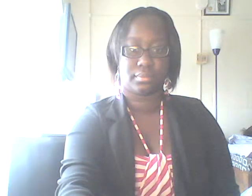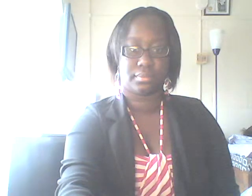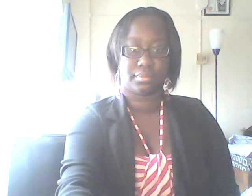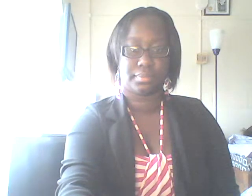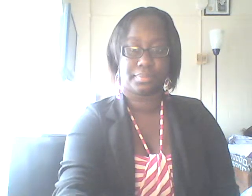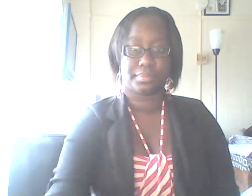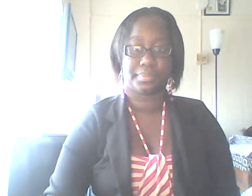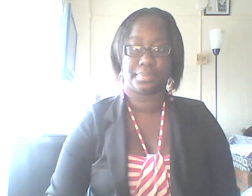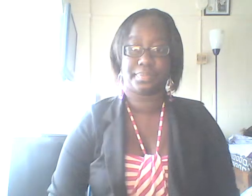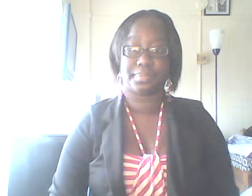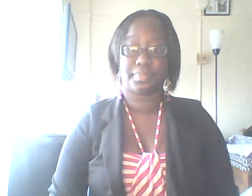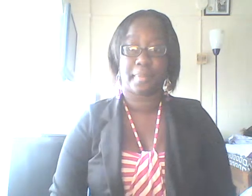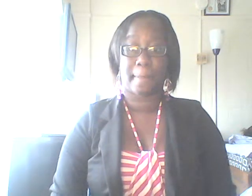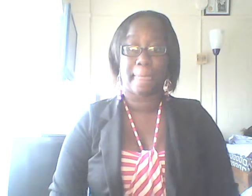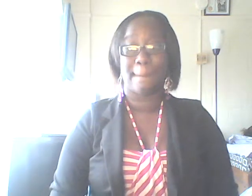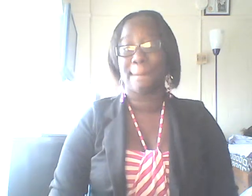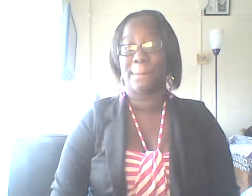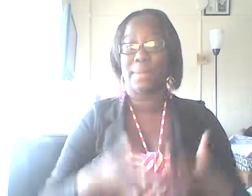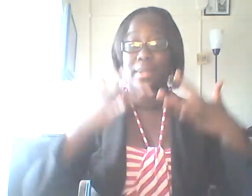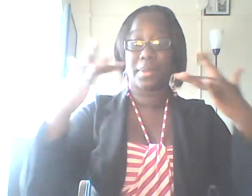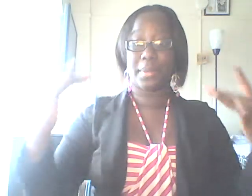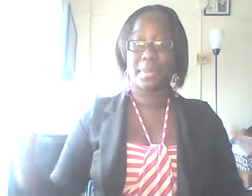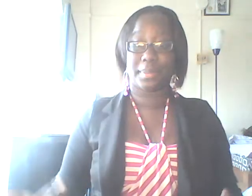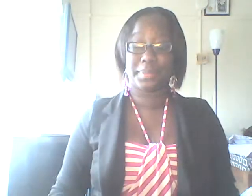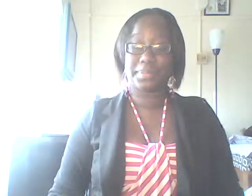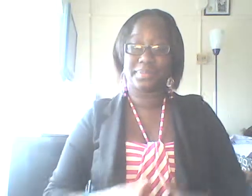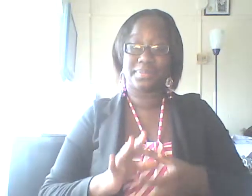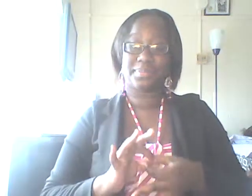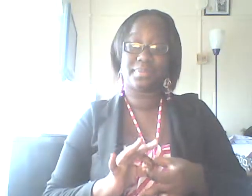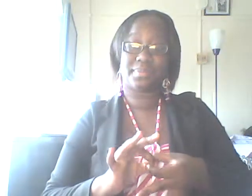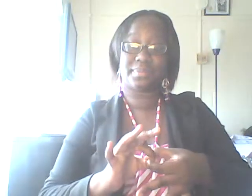My heart belongs to you